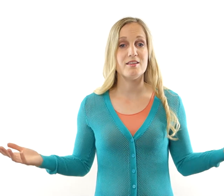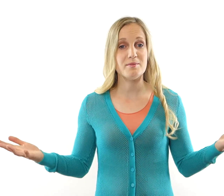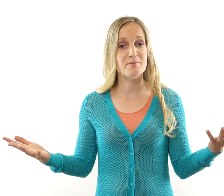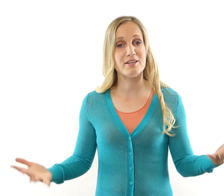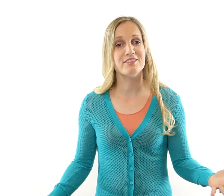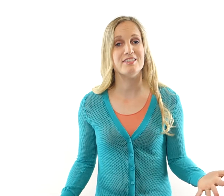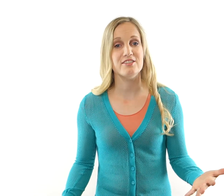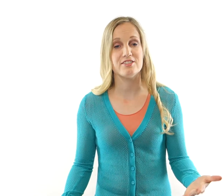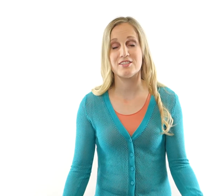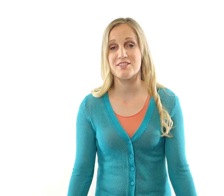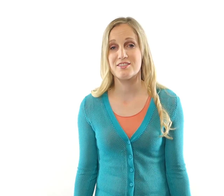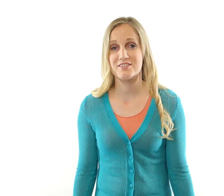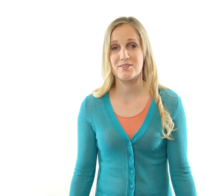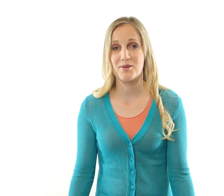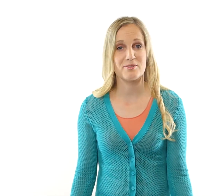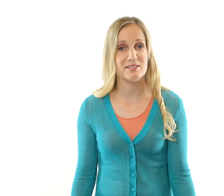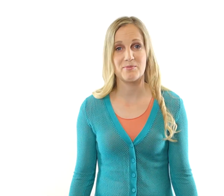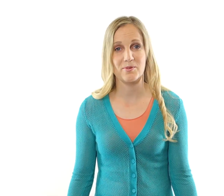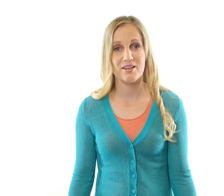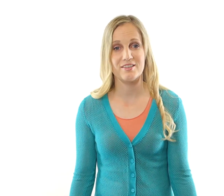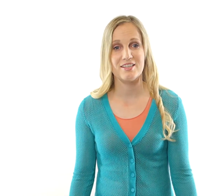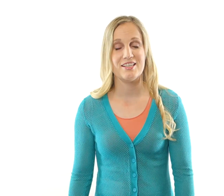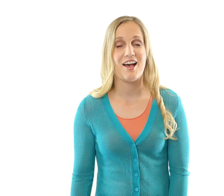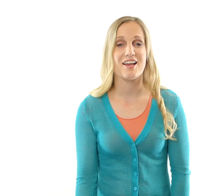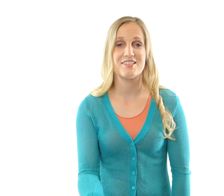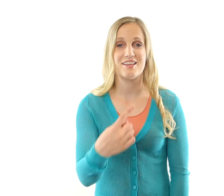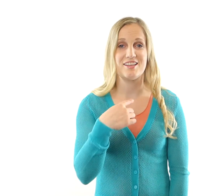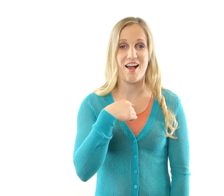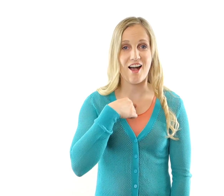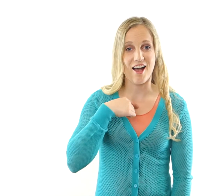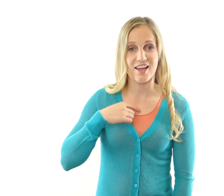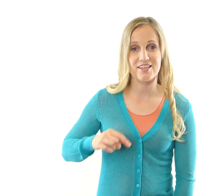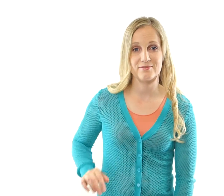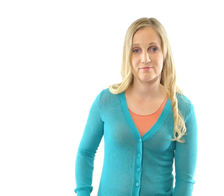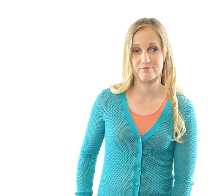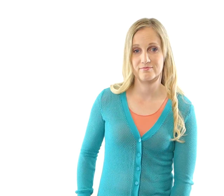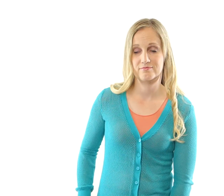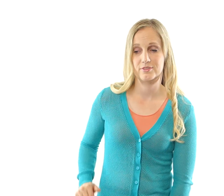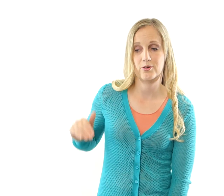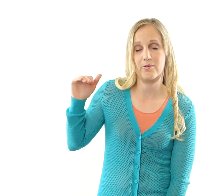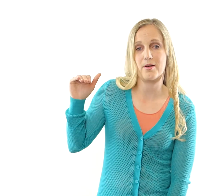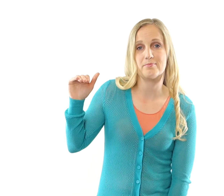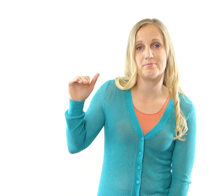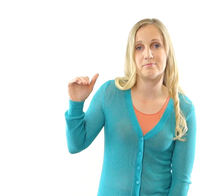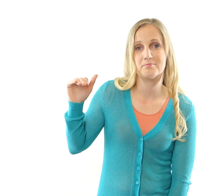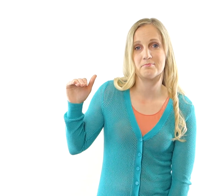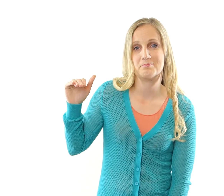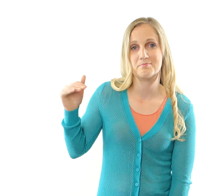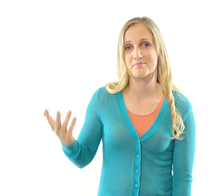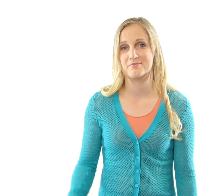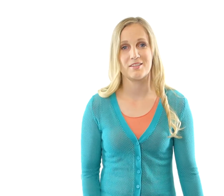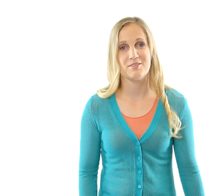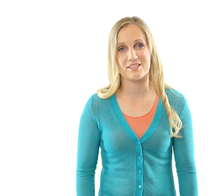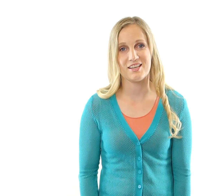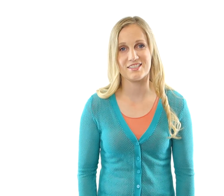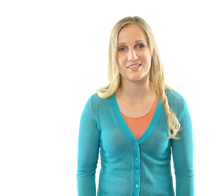in my early years, this is a really simple one. I sign I grow up. That's what I sign.